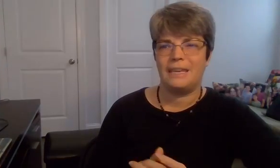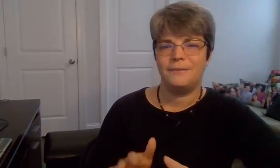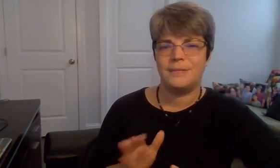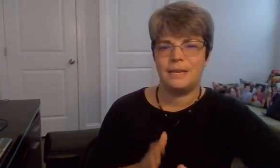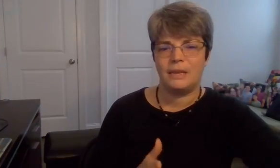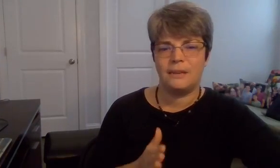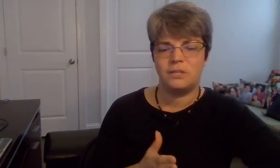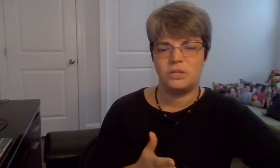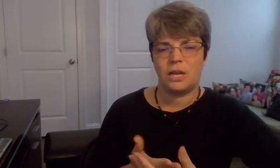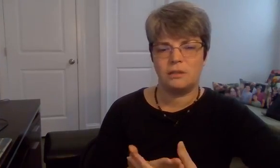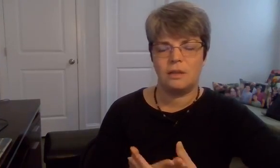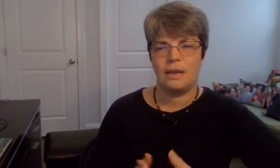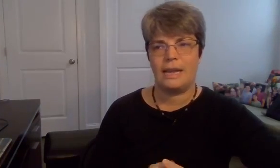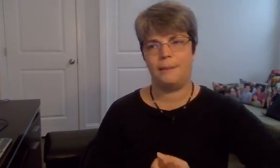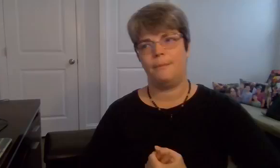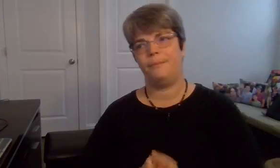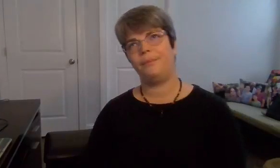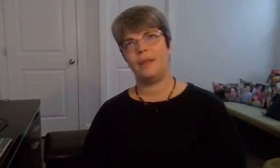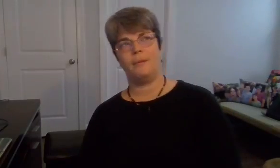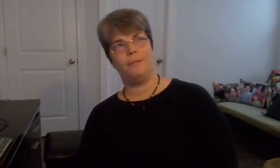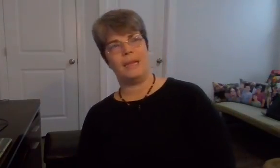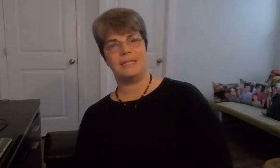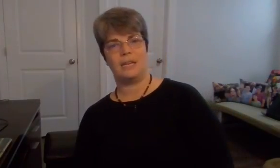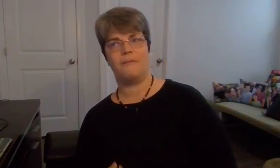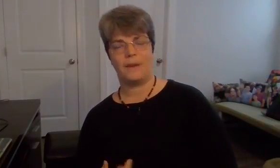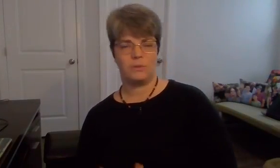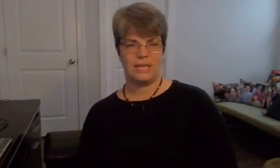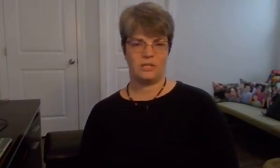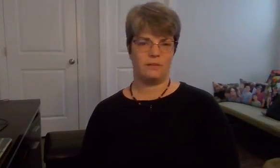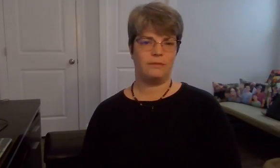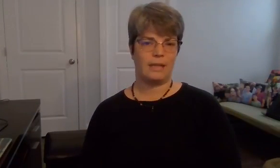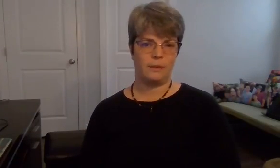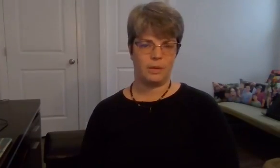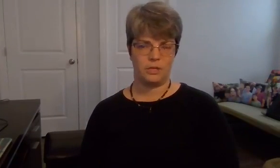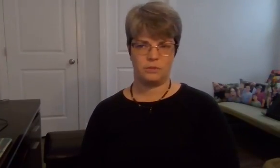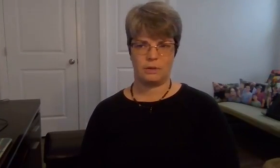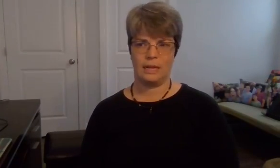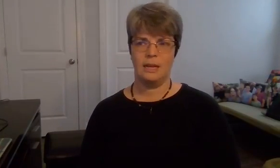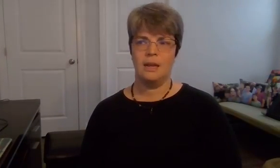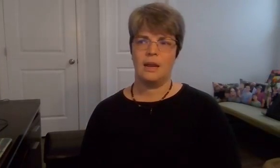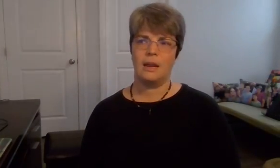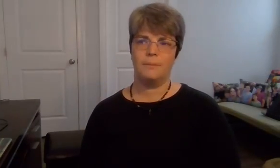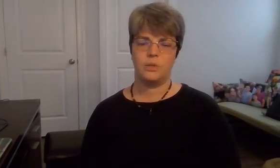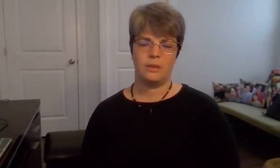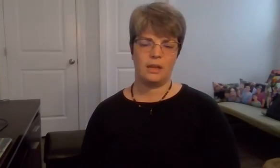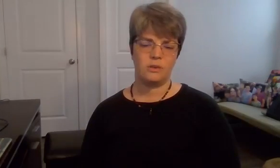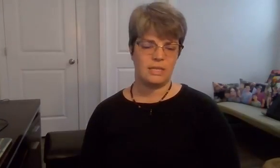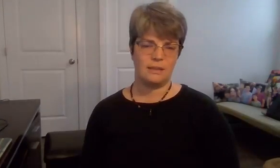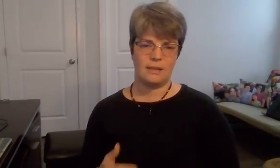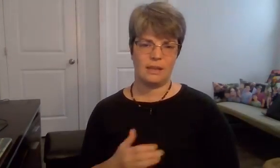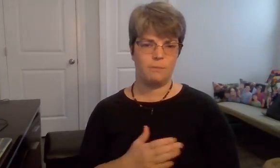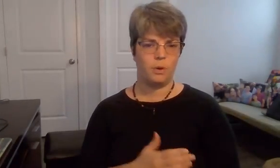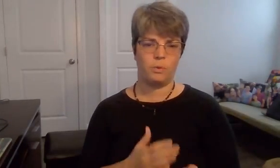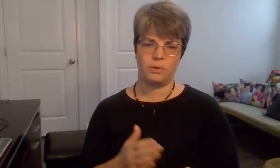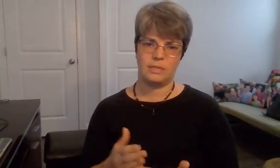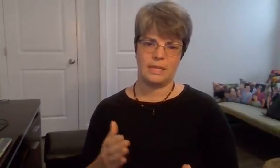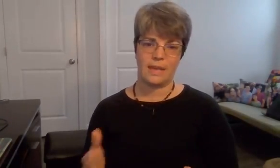gives the child a basic foundation of language, right? So they understand that they can put words together